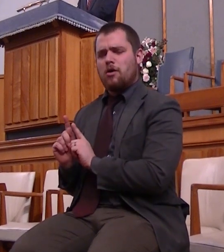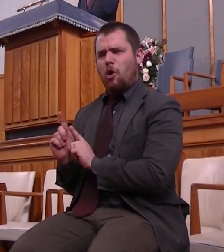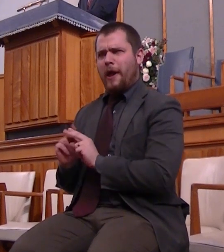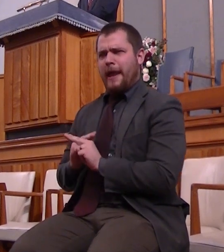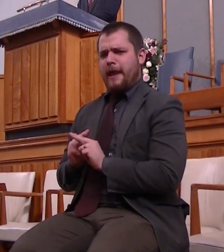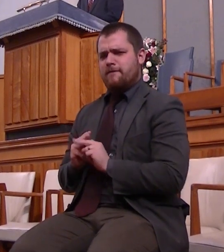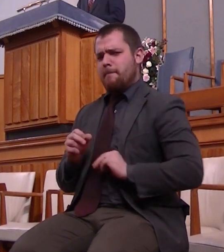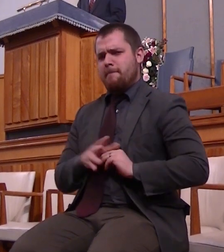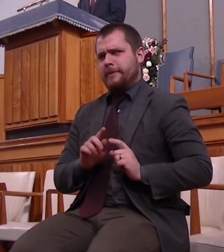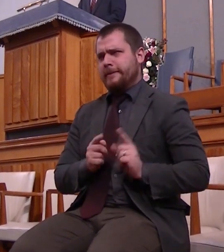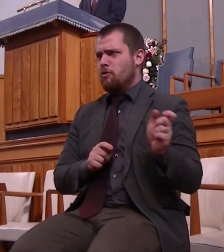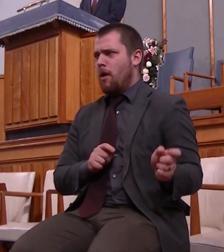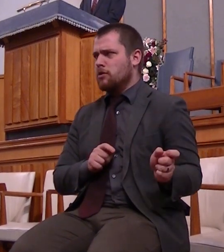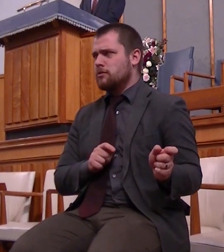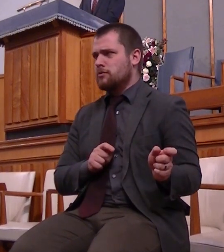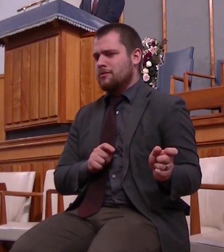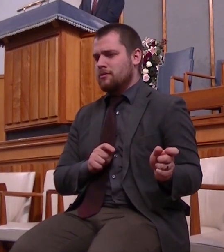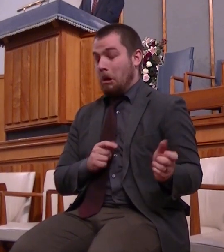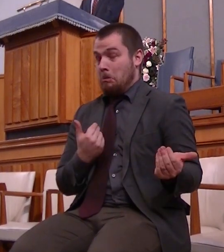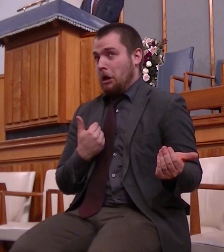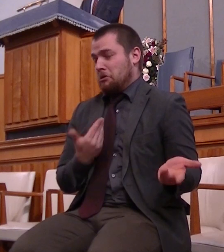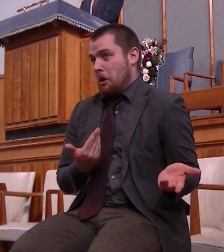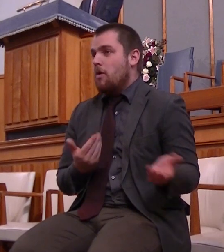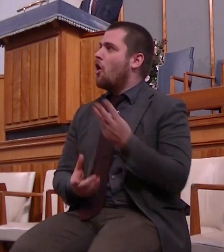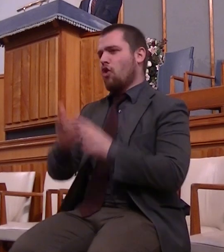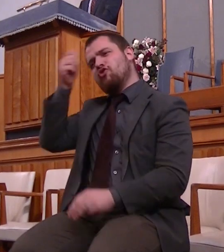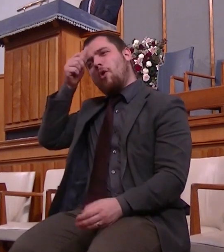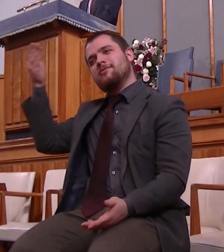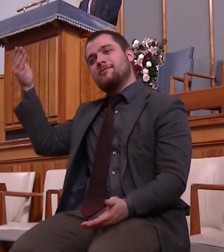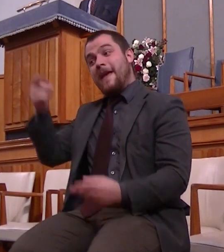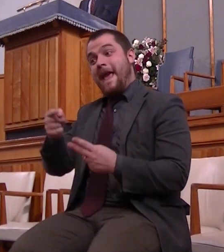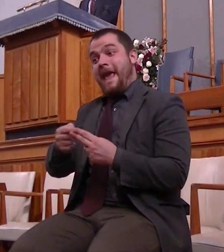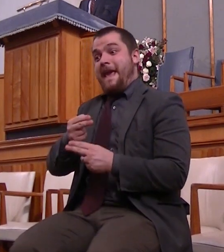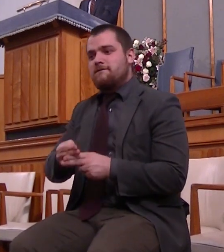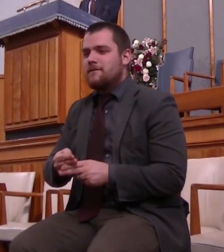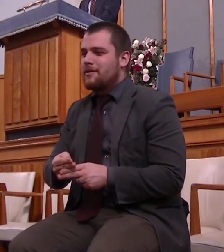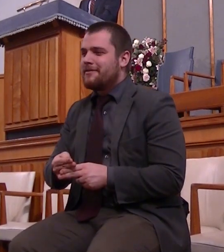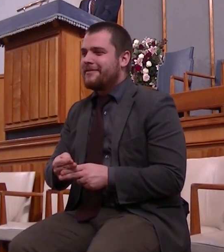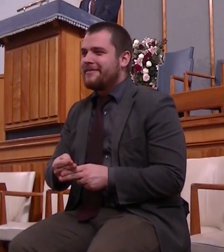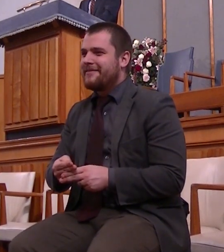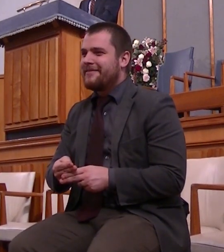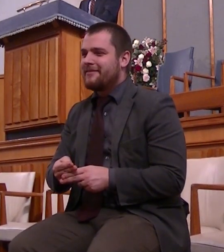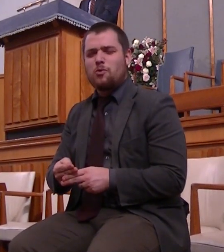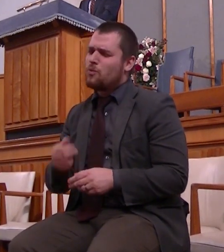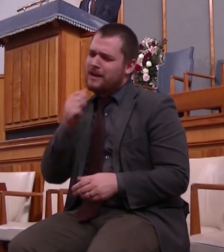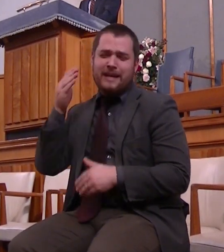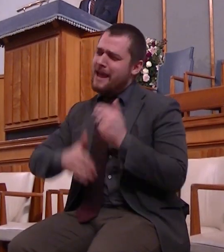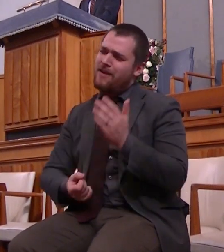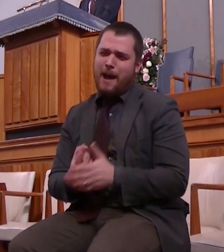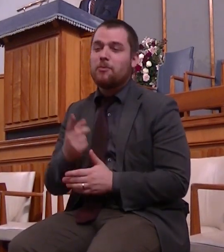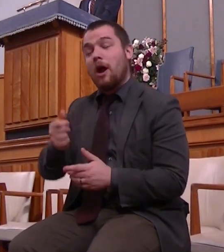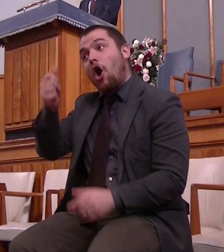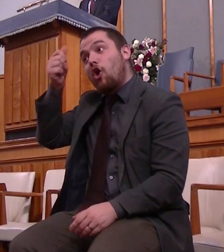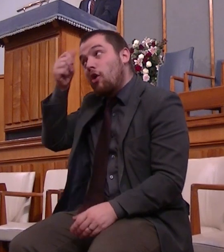Astonishing that God knows everything, even the things that aren't going to happen or that won't happen.